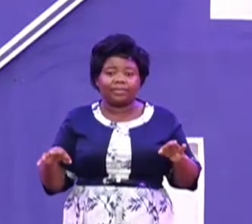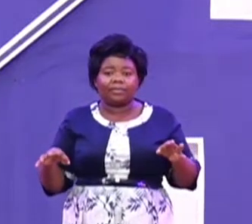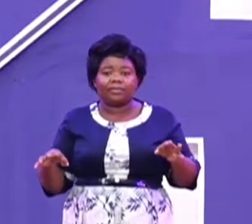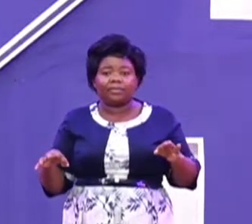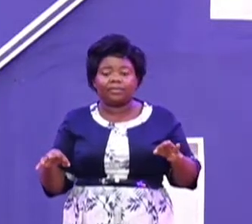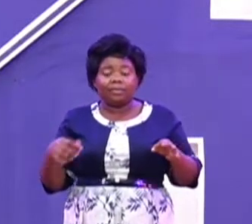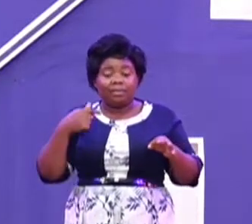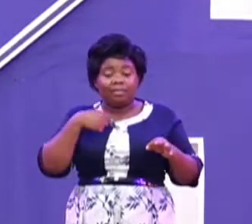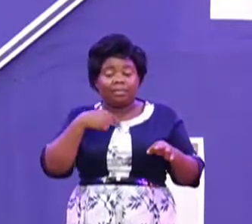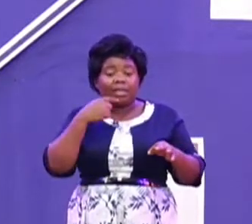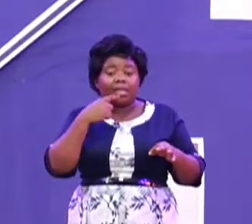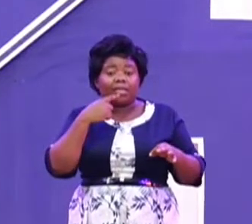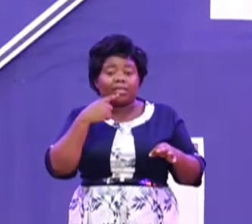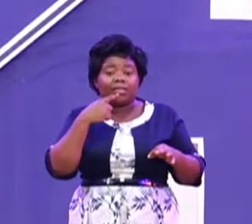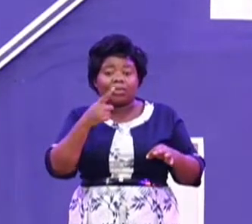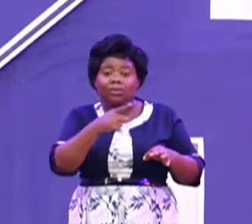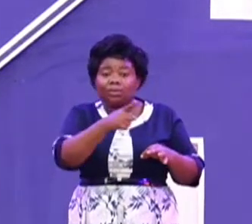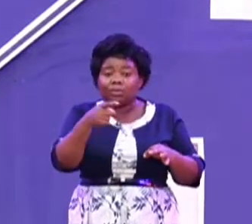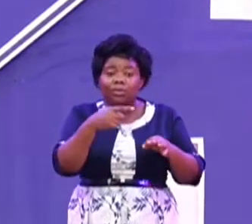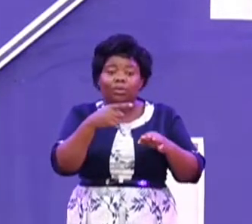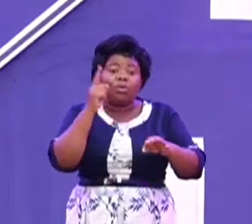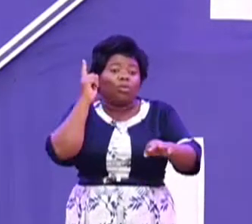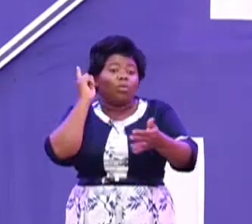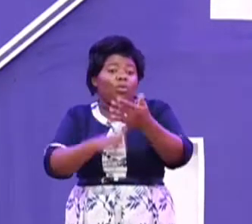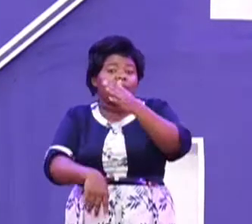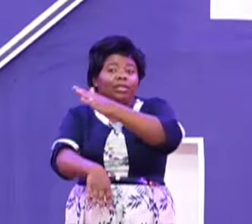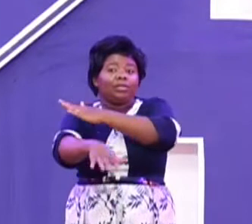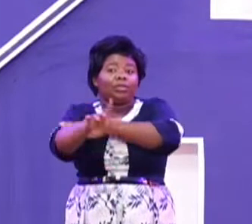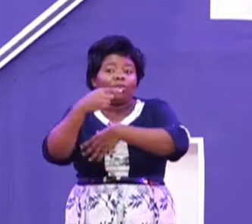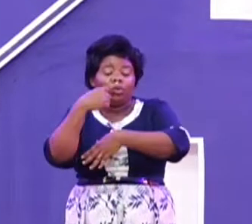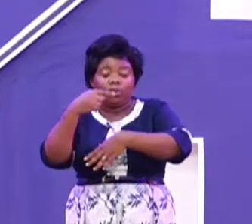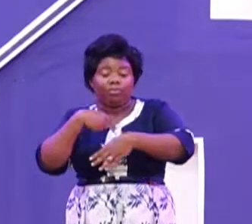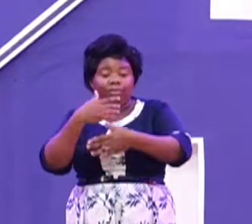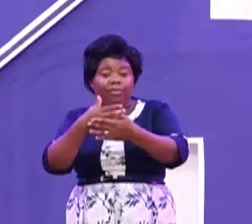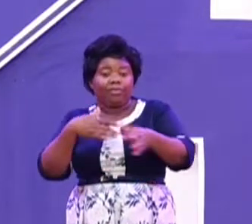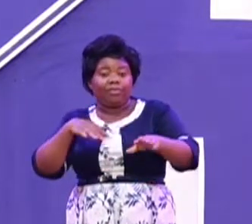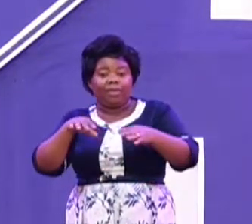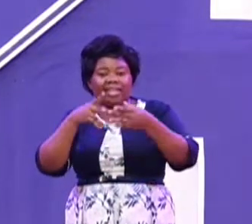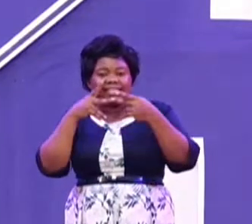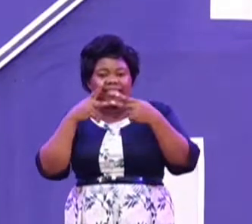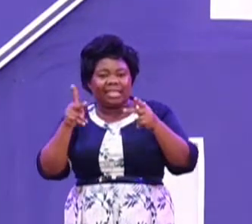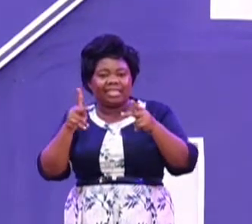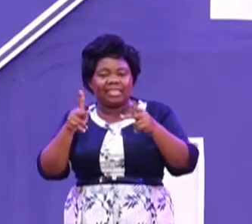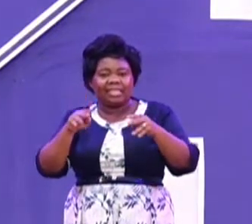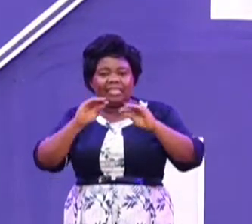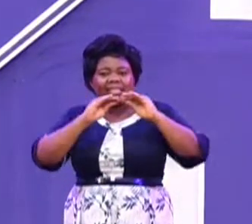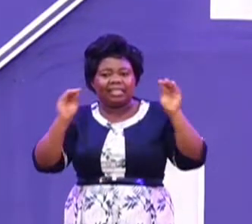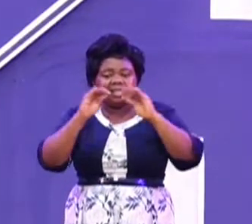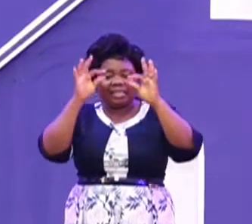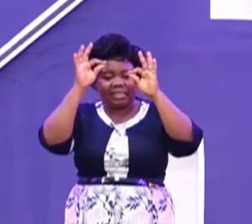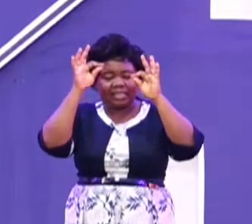I told you what God told me before I started to teach about this series. Nabagamba mukama chali yangamba nga sinatanika